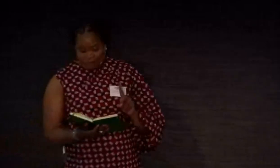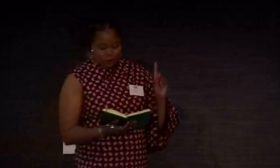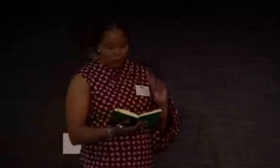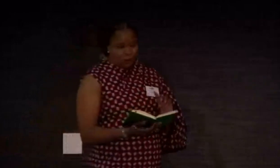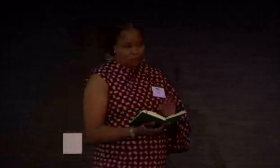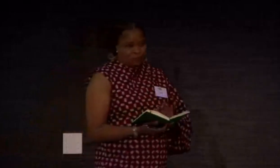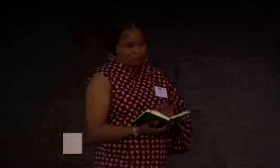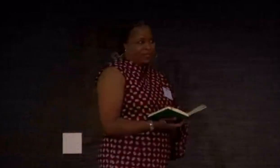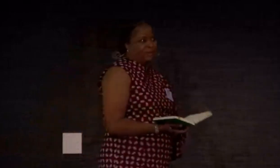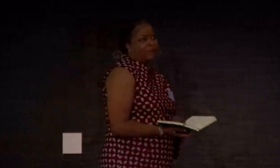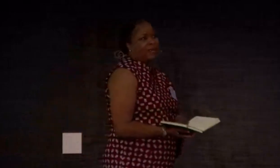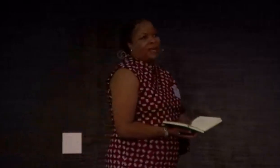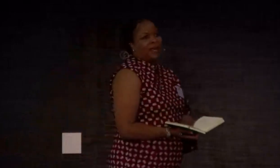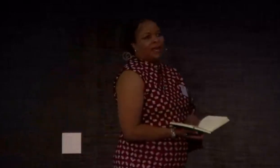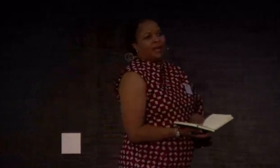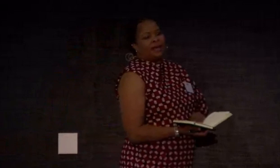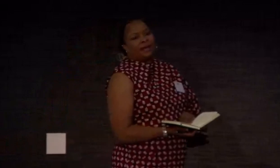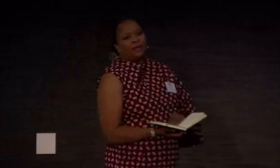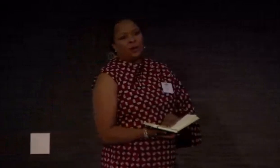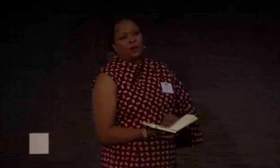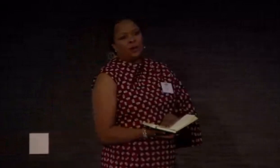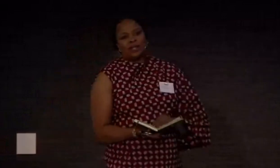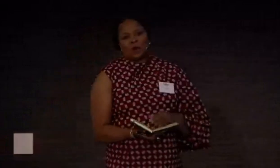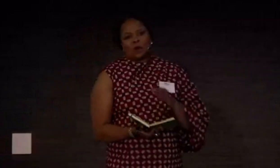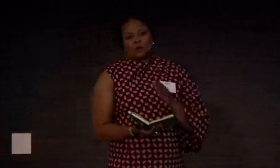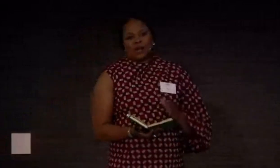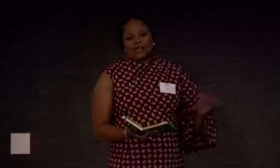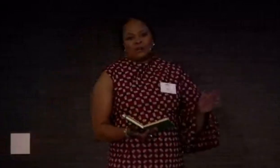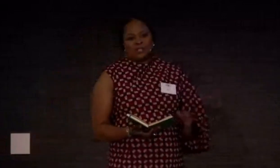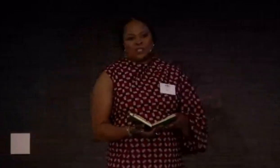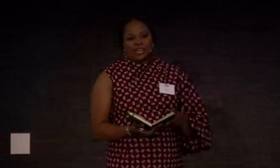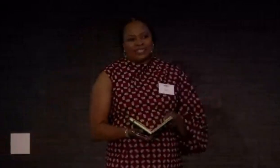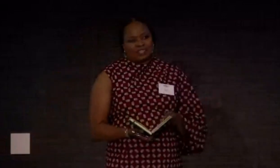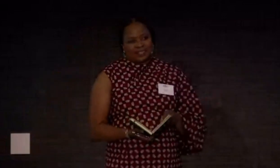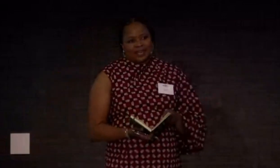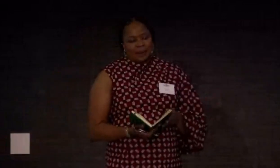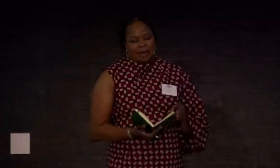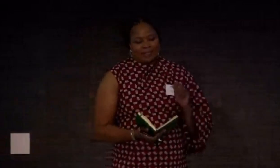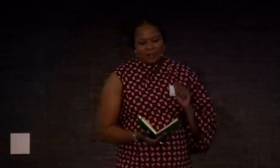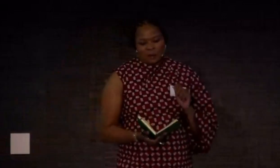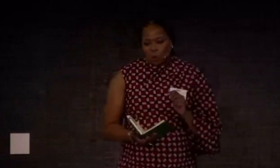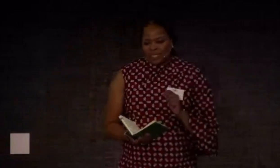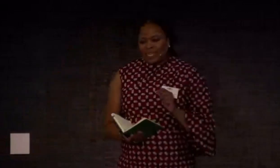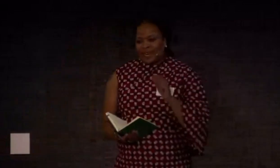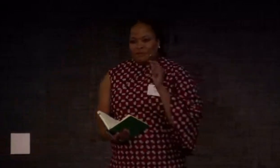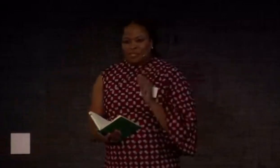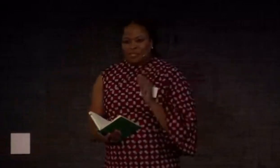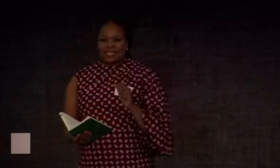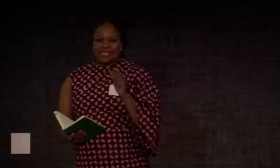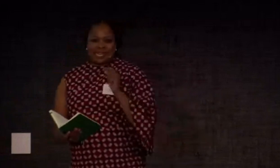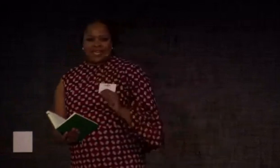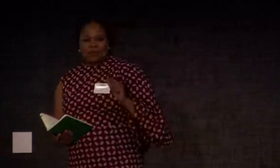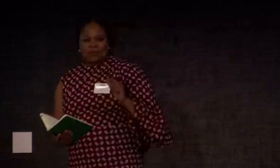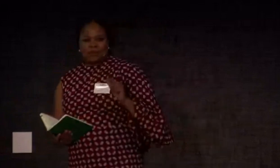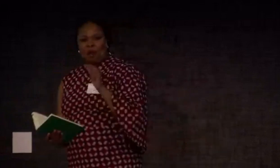victim to orthodox beliefs. You know, it's all well and good to challenge, but I think what he emphasized,